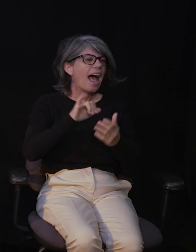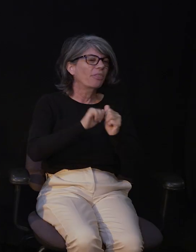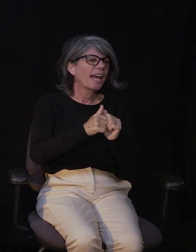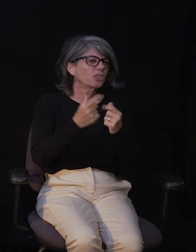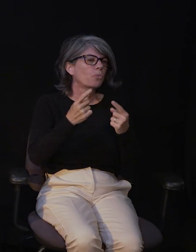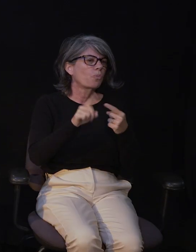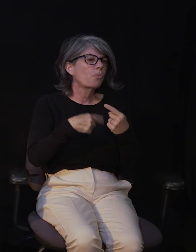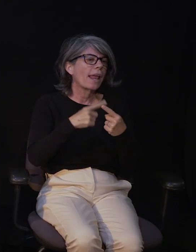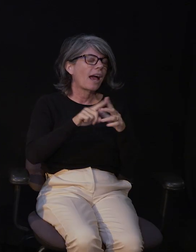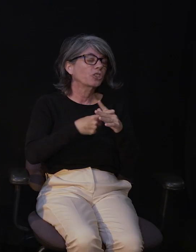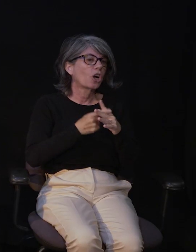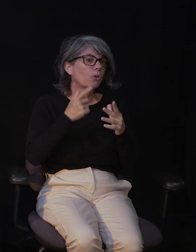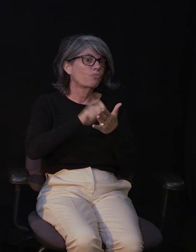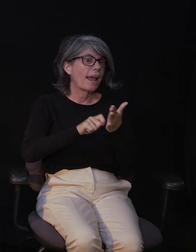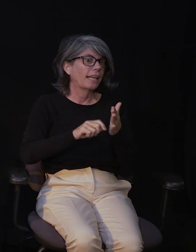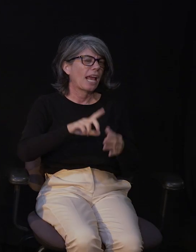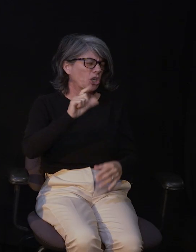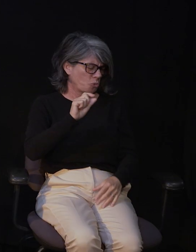I wrote the